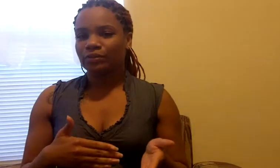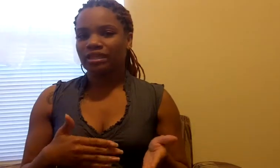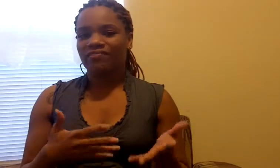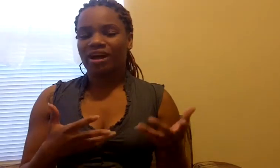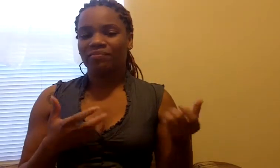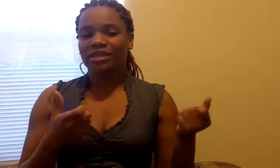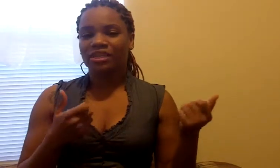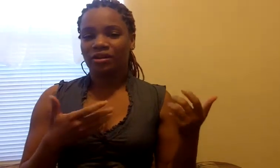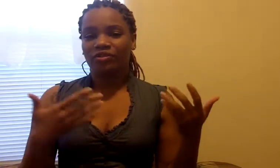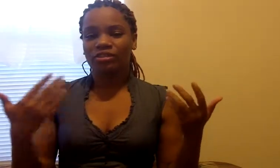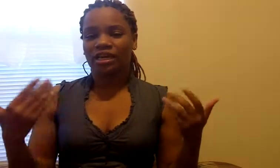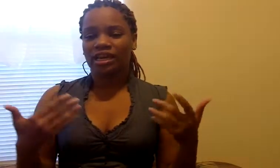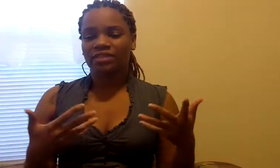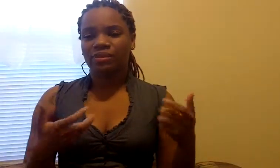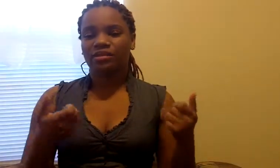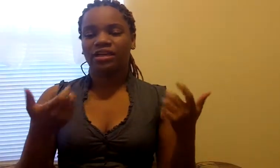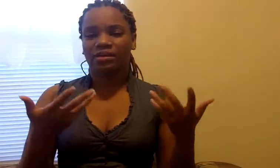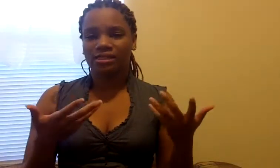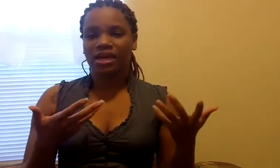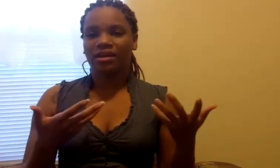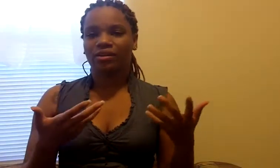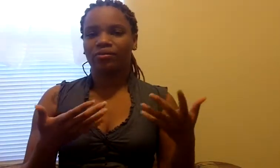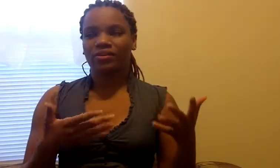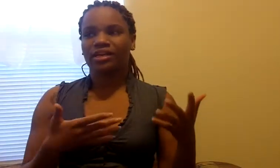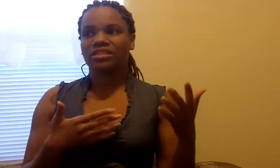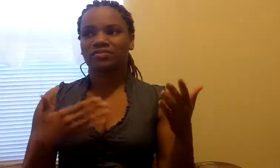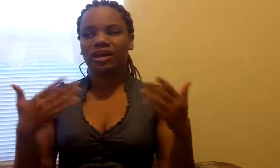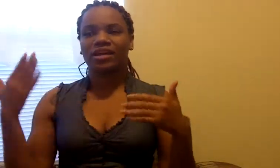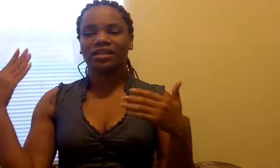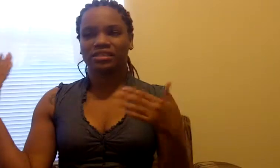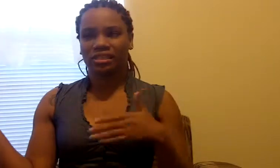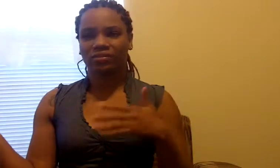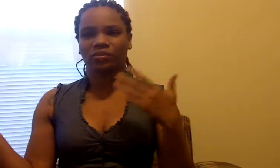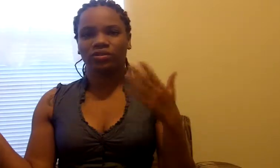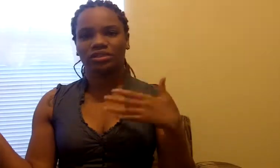helps. If you're standing next to me and I'm signing or whatever, that's fine. They can see what you're